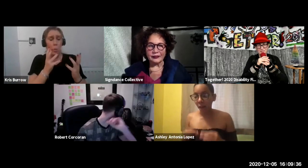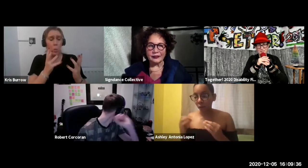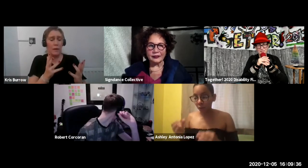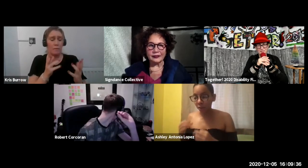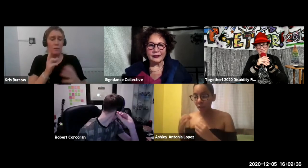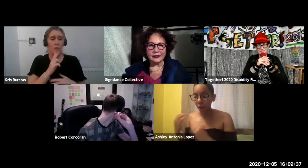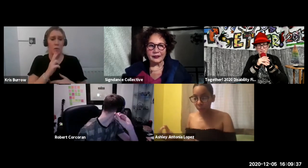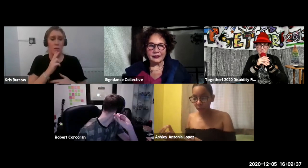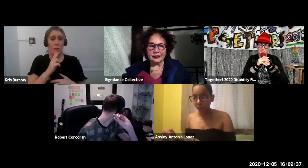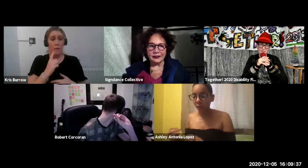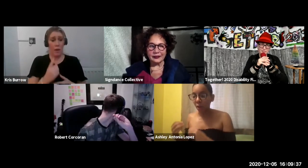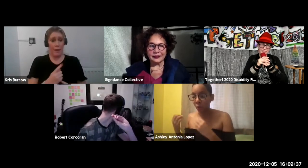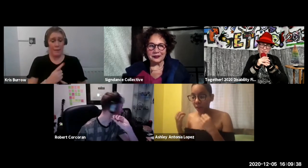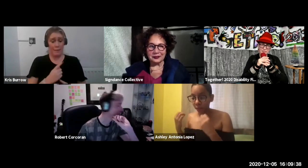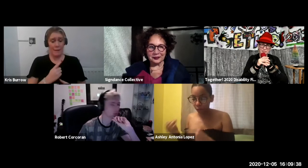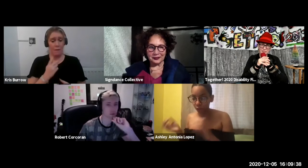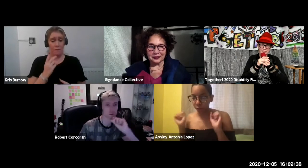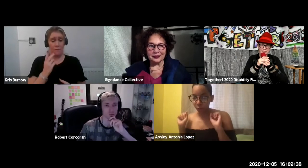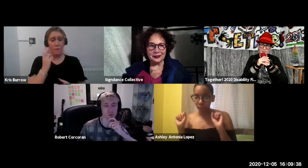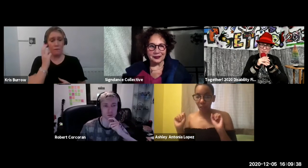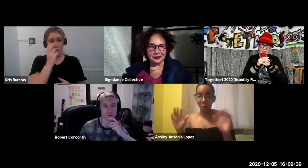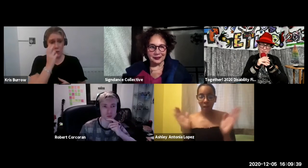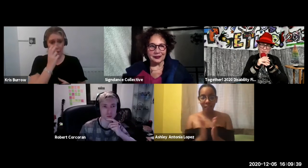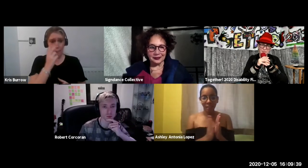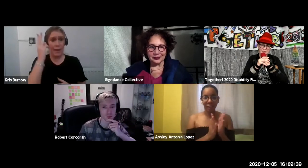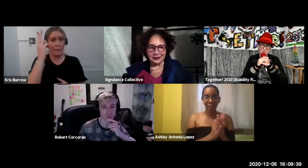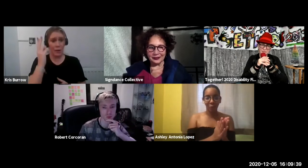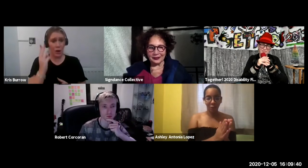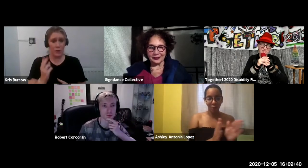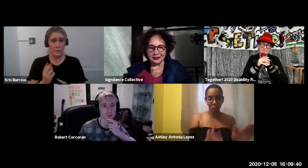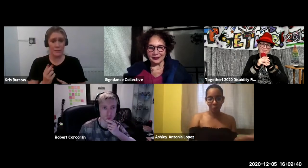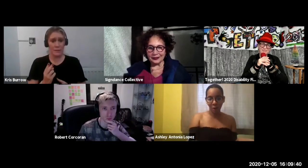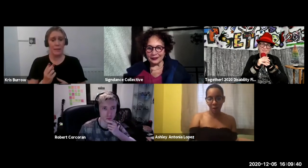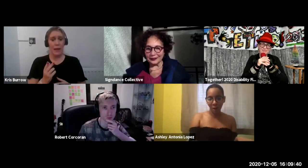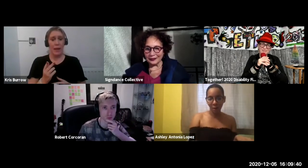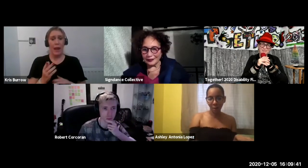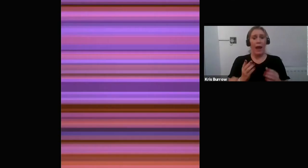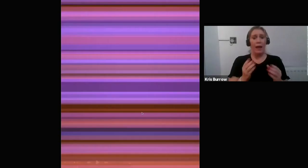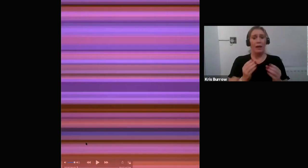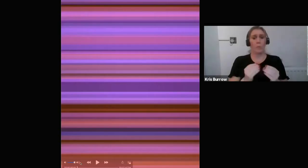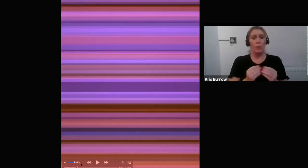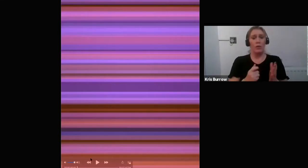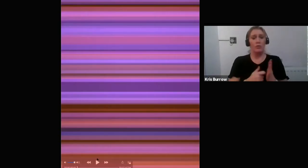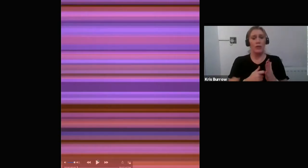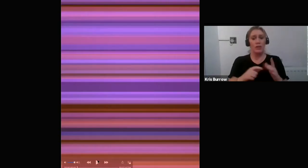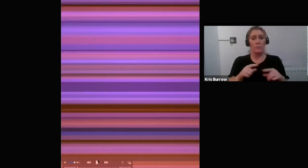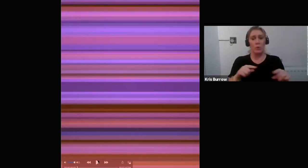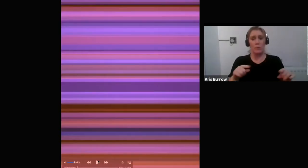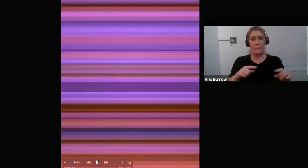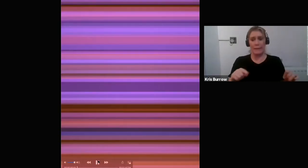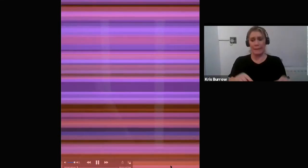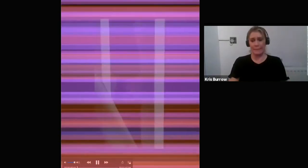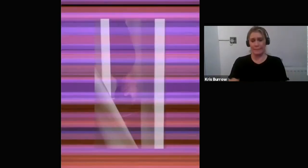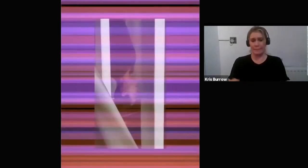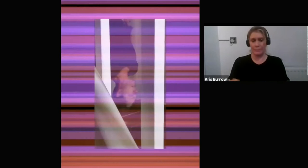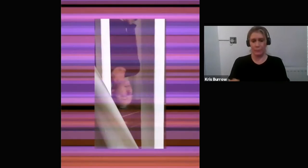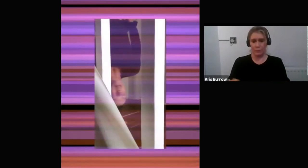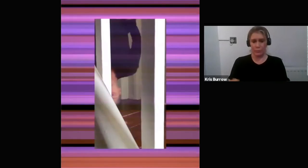artist, and also is accompanied with Richard's music. Okay, let's see this video, Rob.